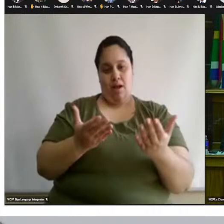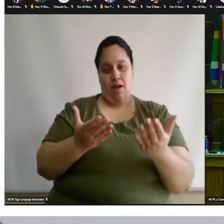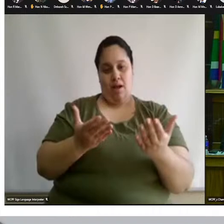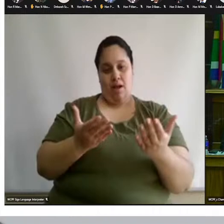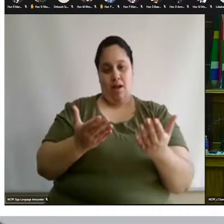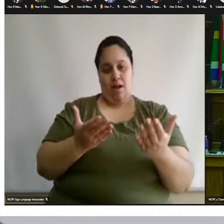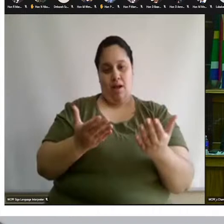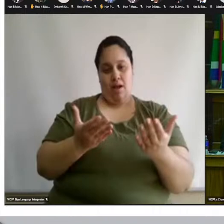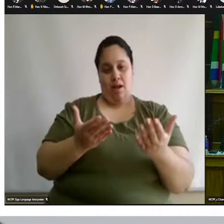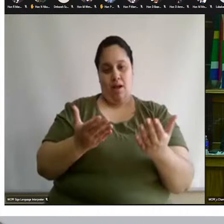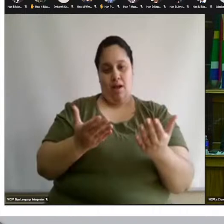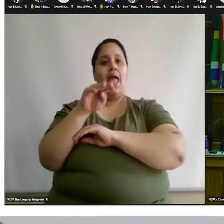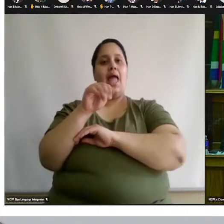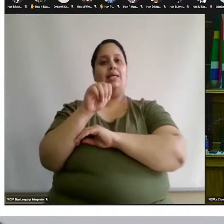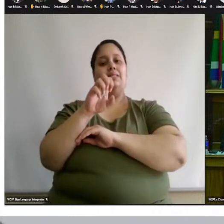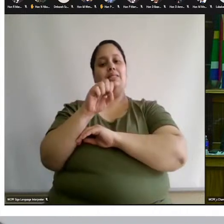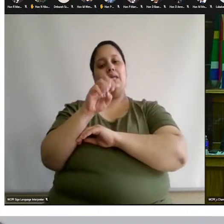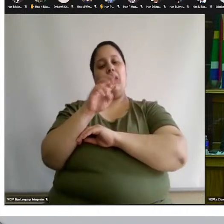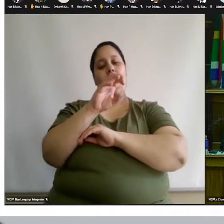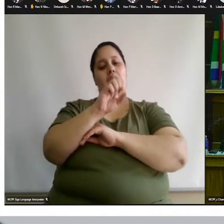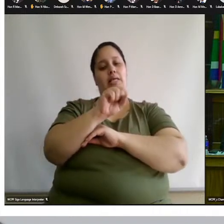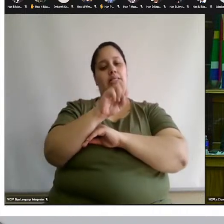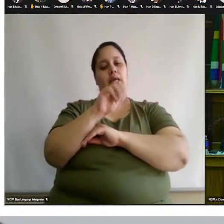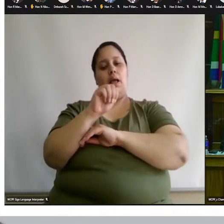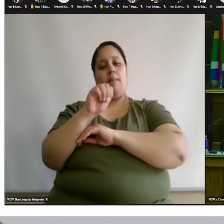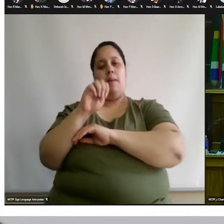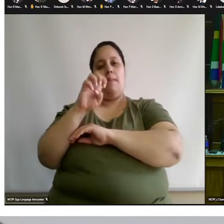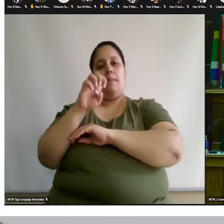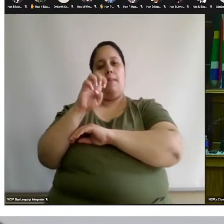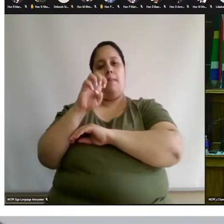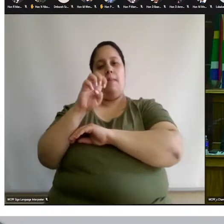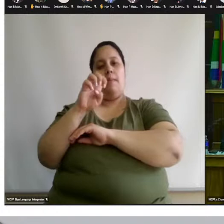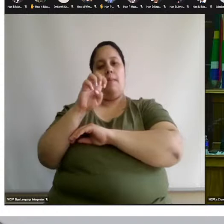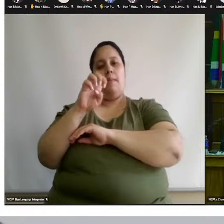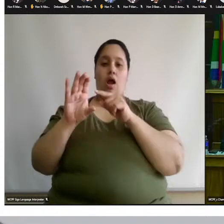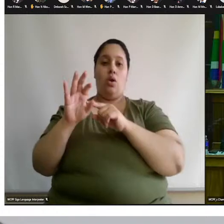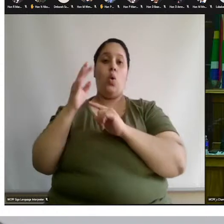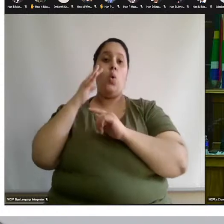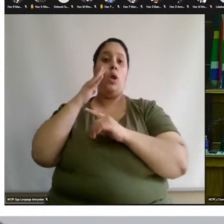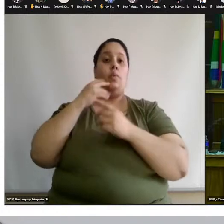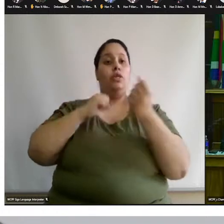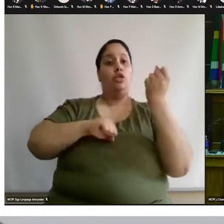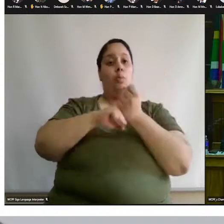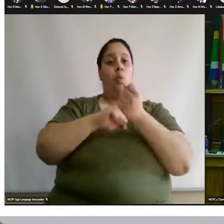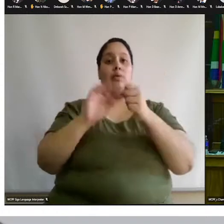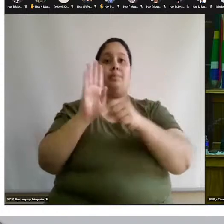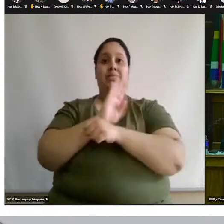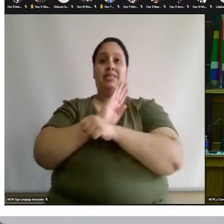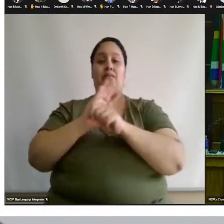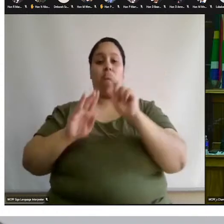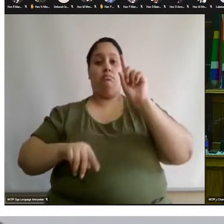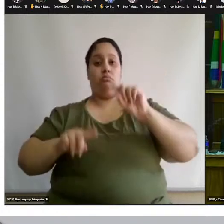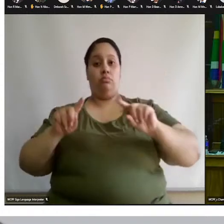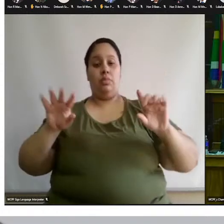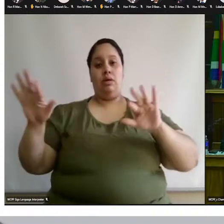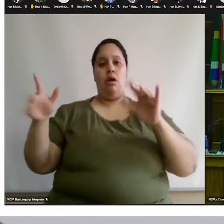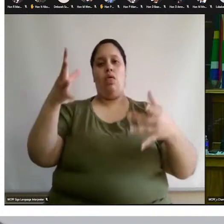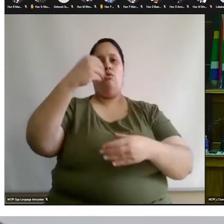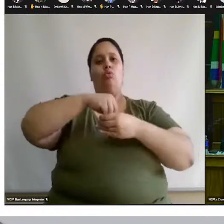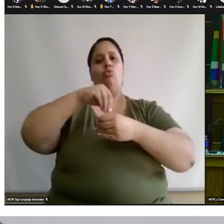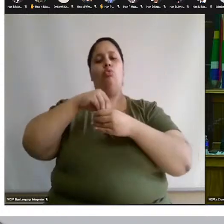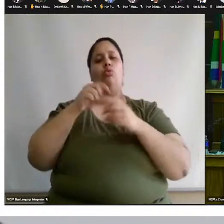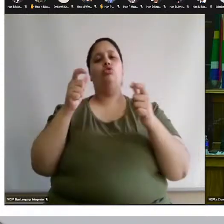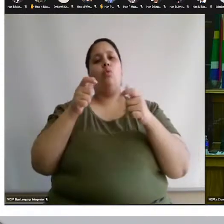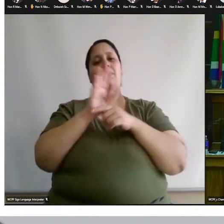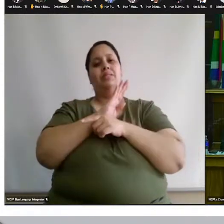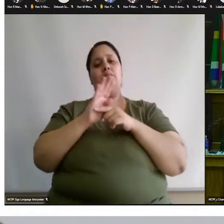SMME Booster Fund, where we are supporting small businesses, including small businesses in townships